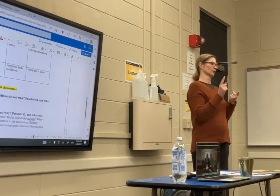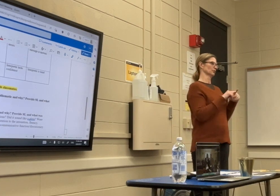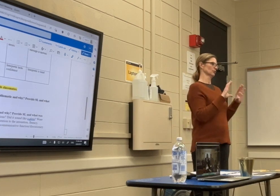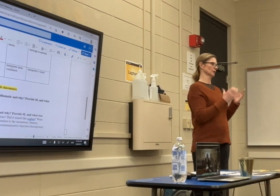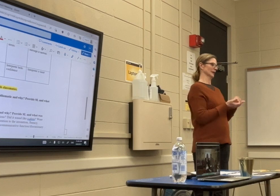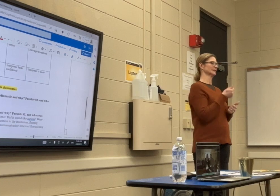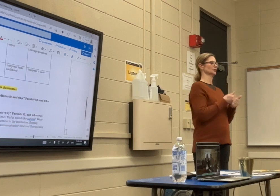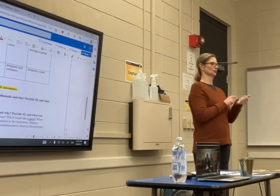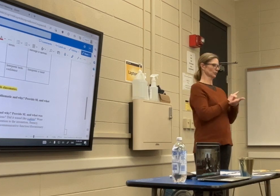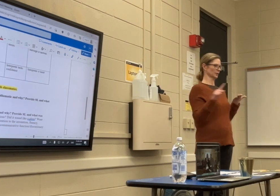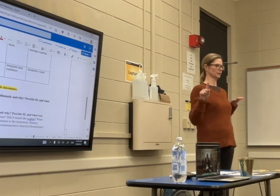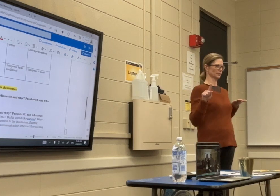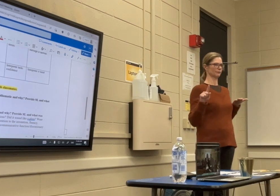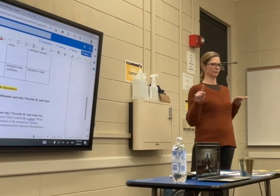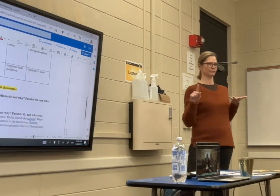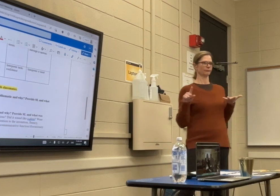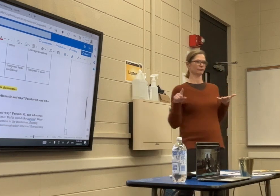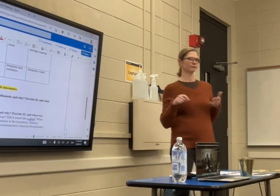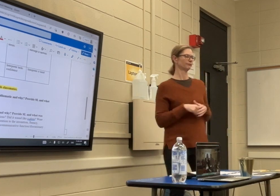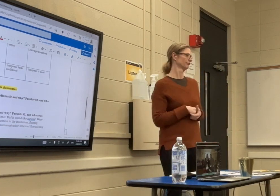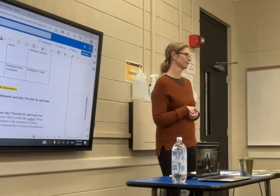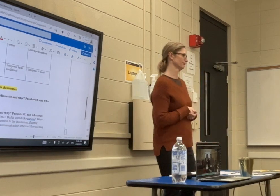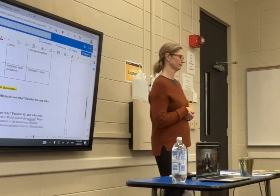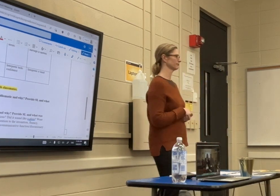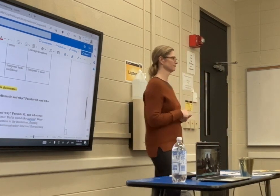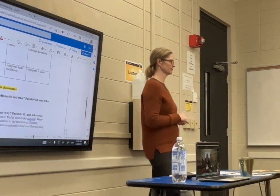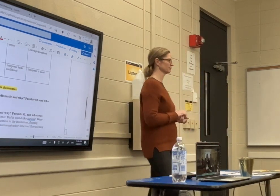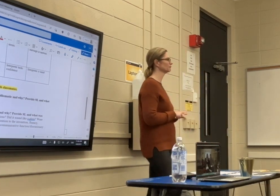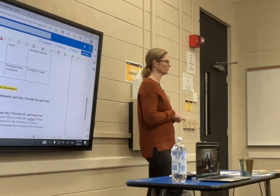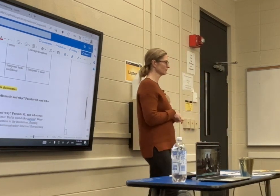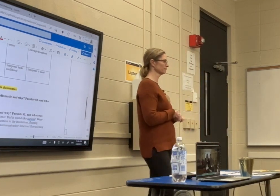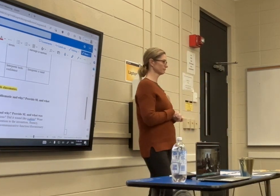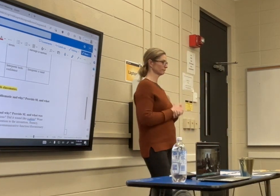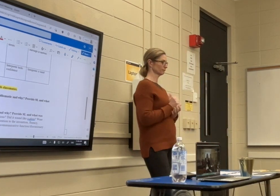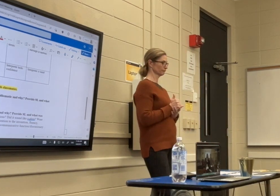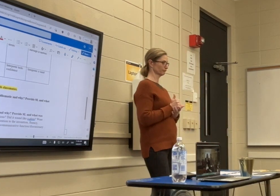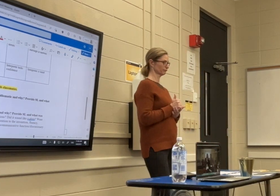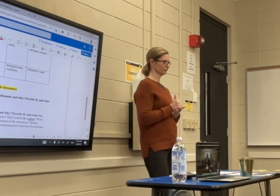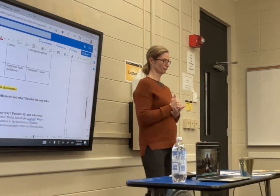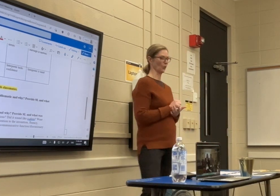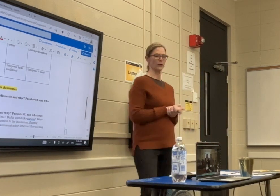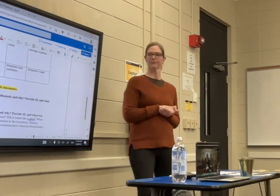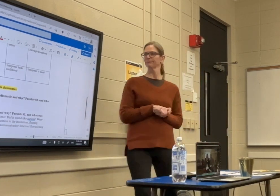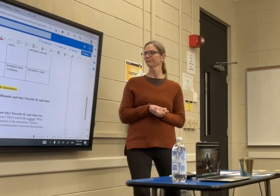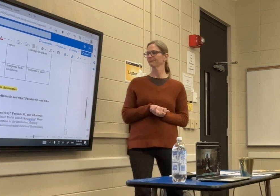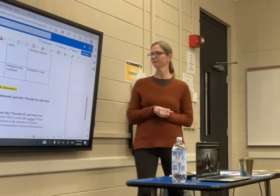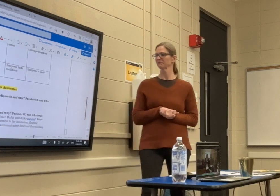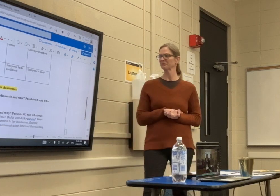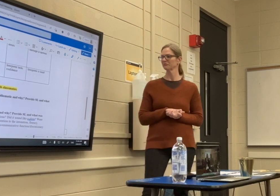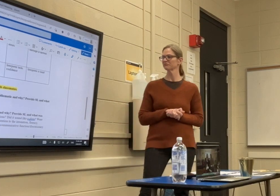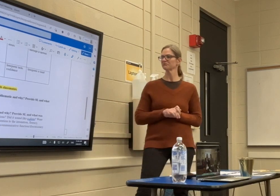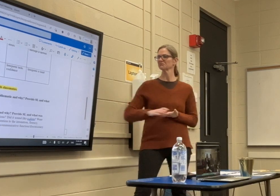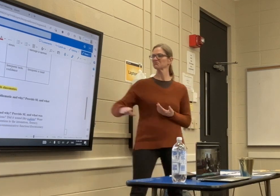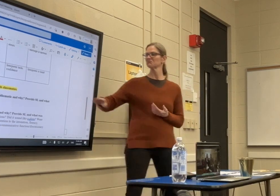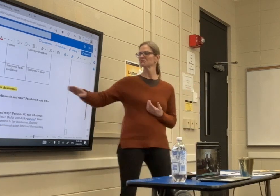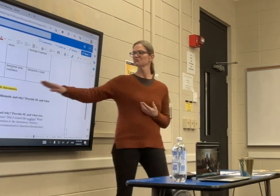I will do my best to remember to bring my own papers to class every week for you. Okay, thank you. Okay.